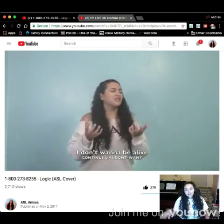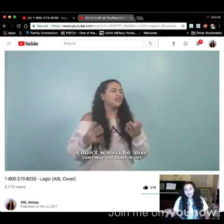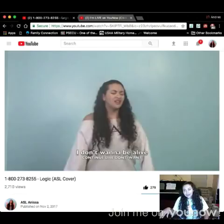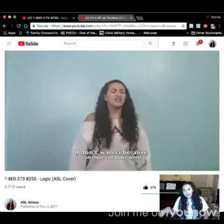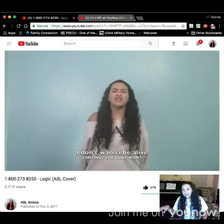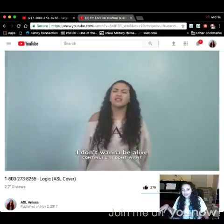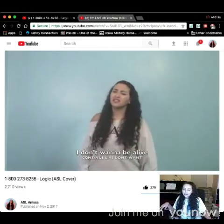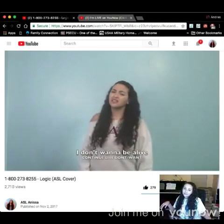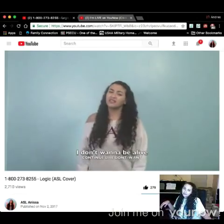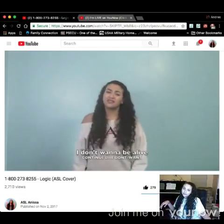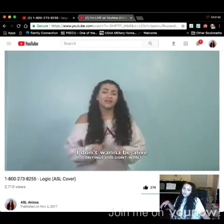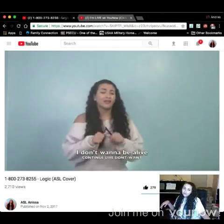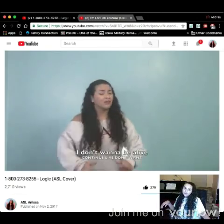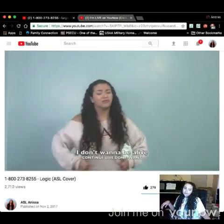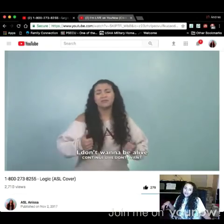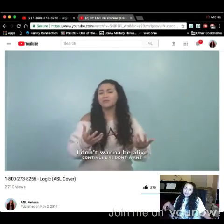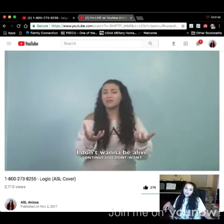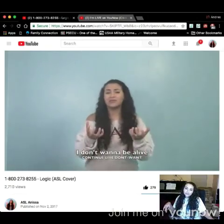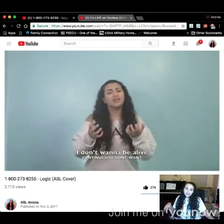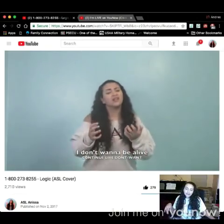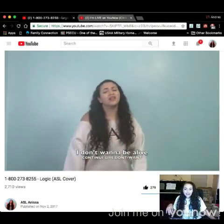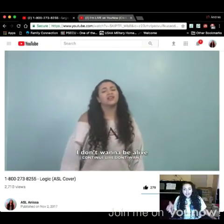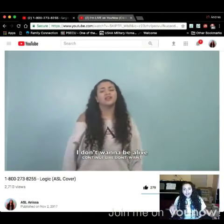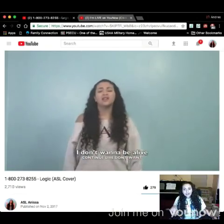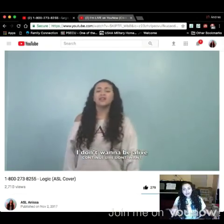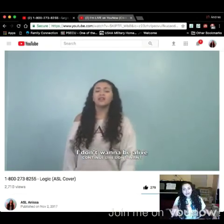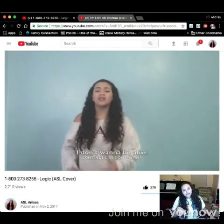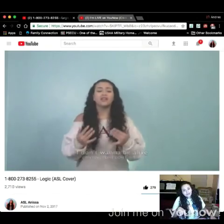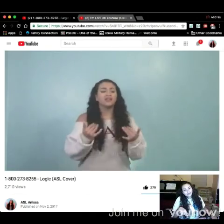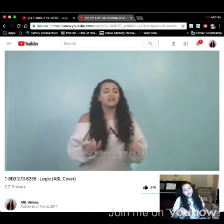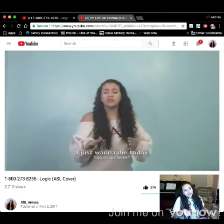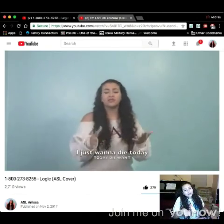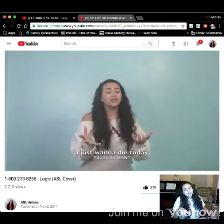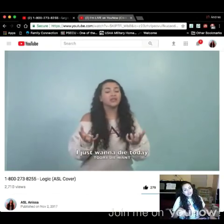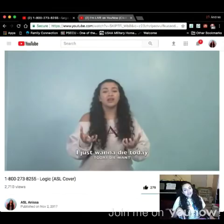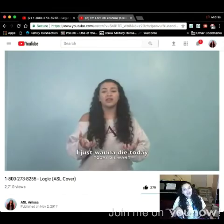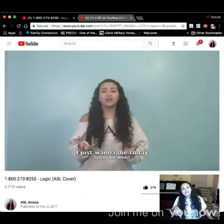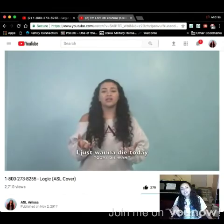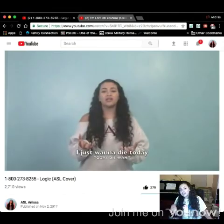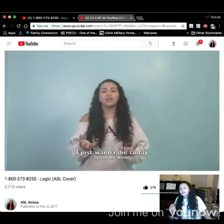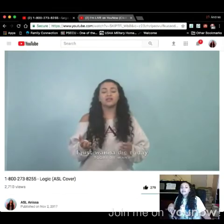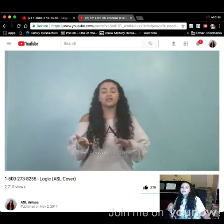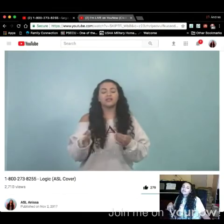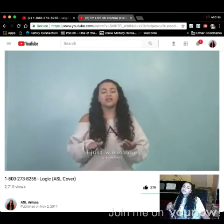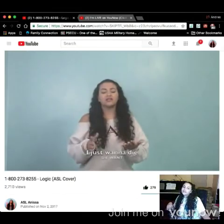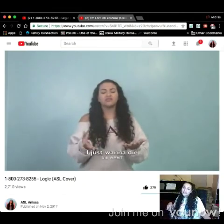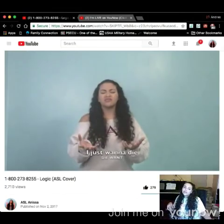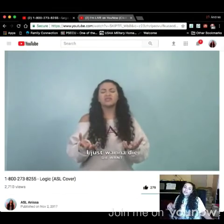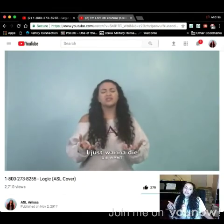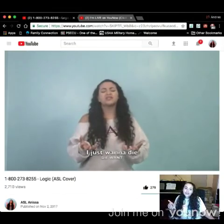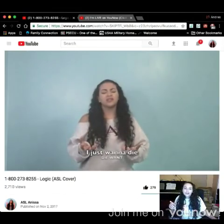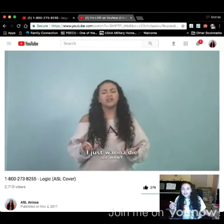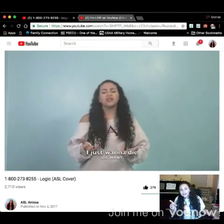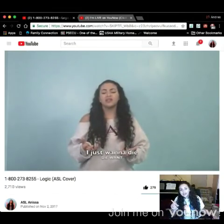be alive. I don't wanna be alive. I just wanna die today. I just